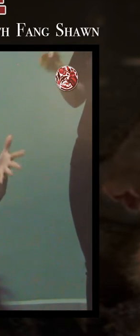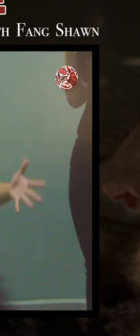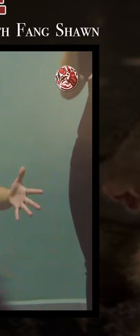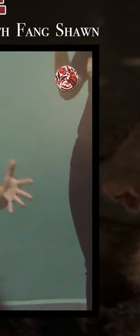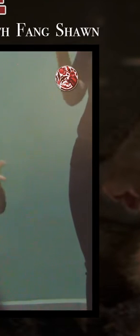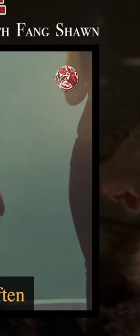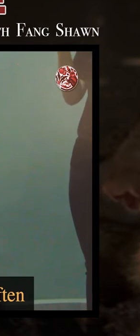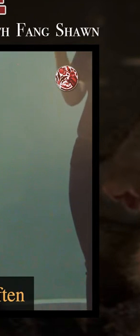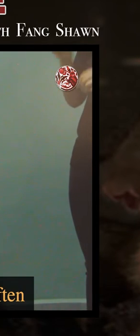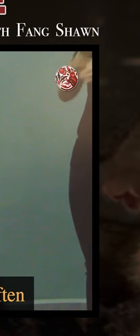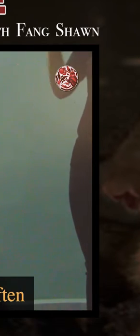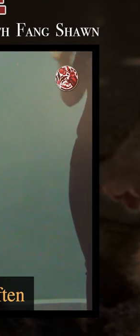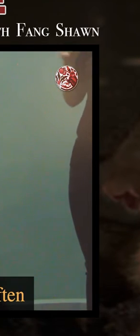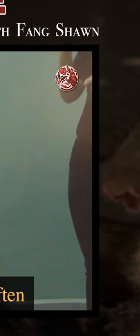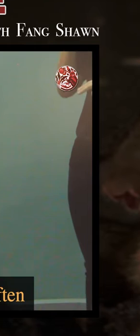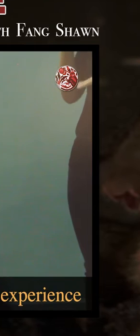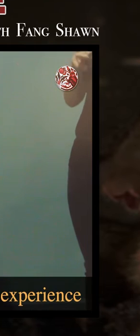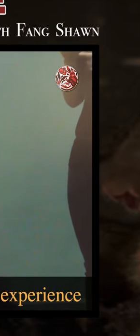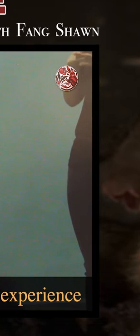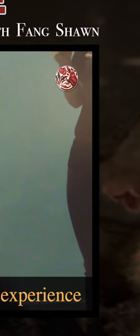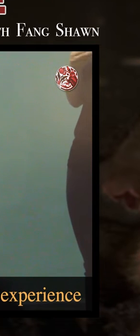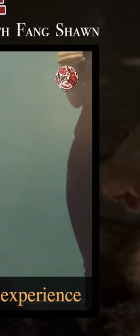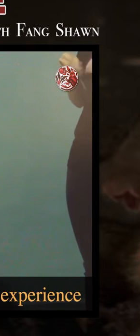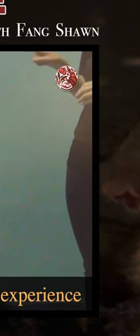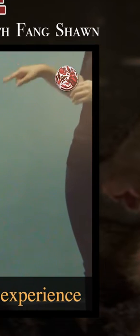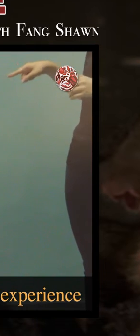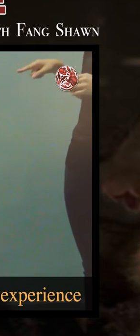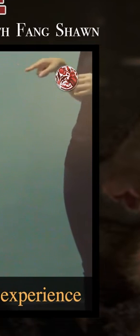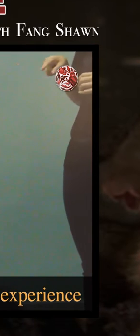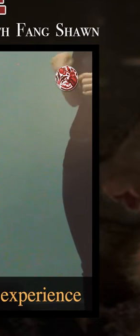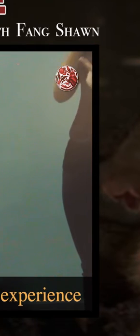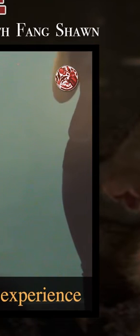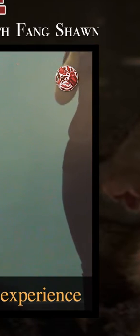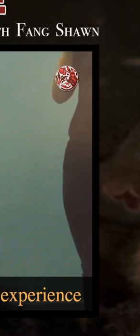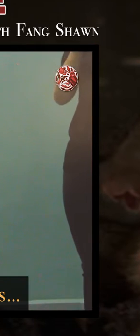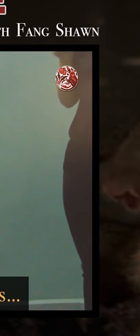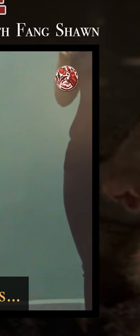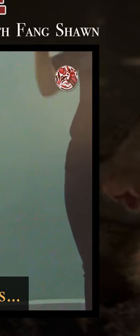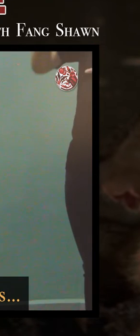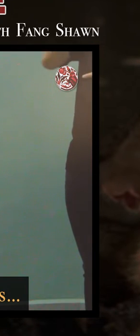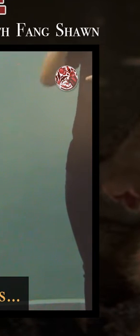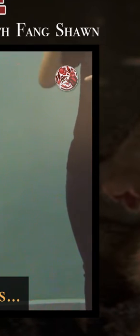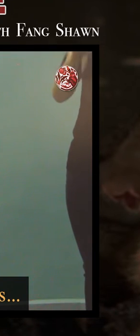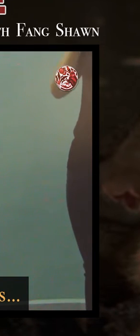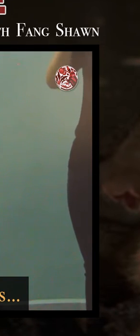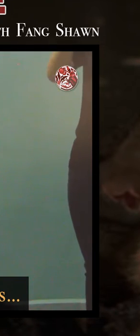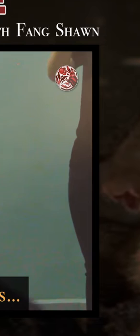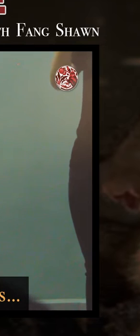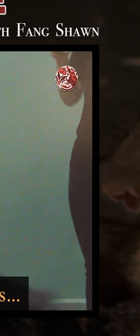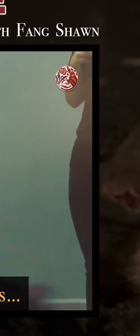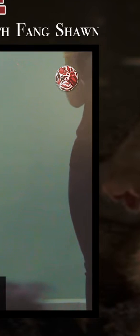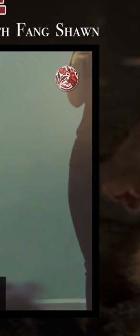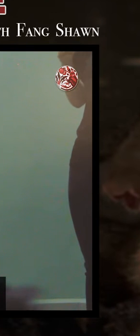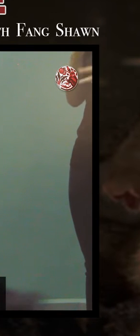us here hike, but I feel like when we hike, it's often in a very short time frame, and we keep the experience within ourselves or with